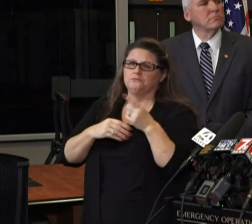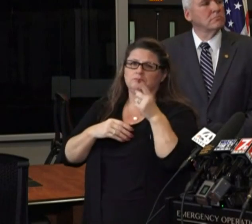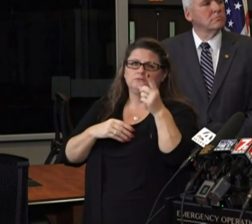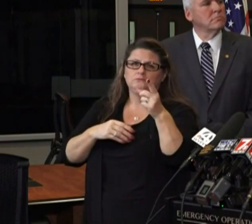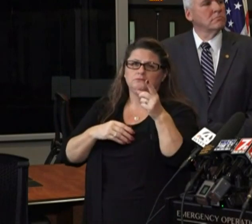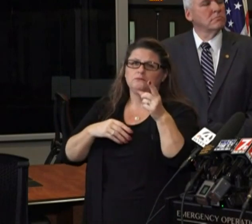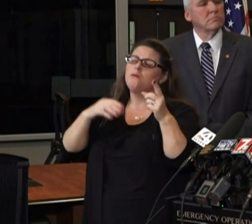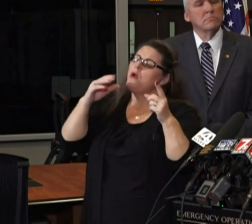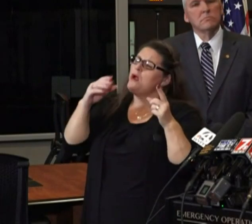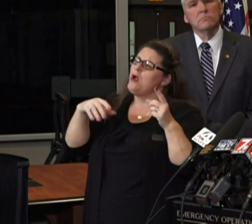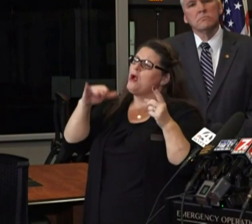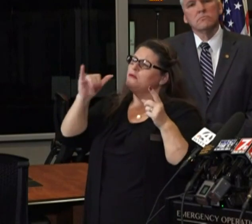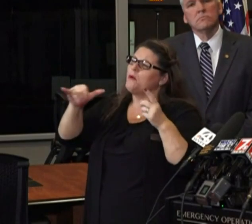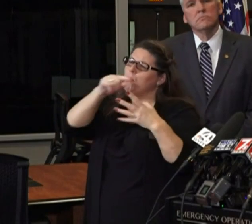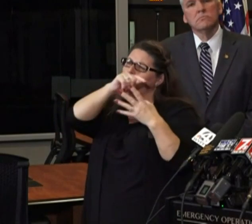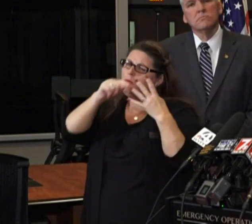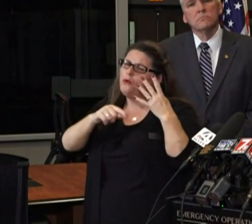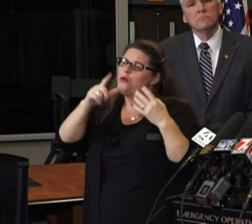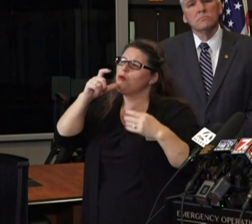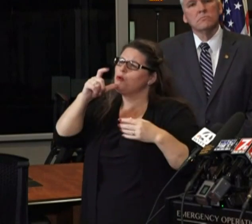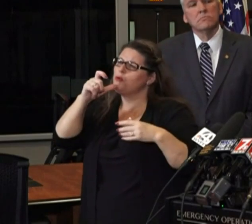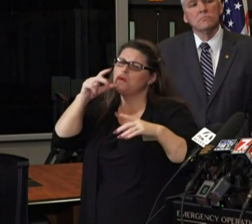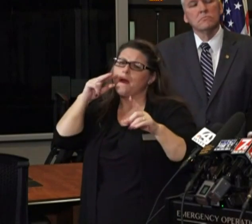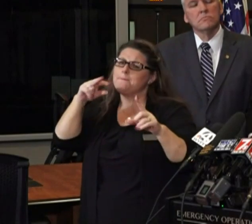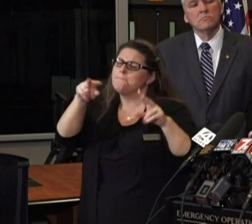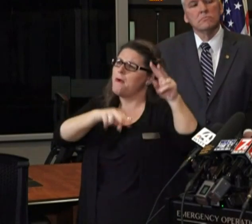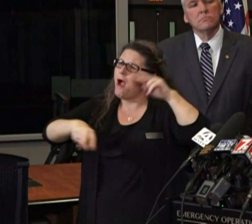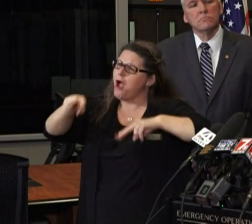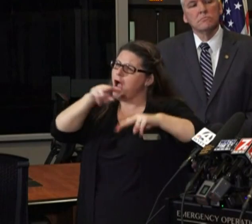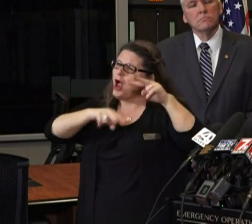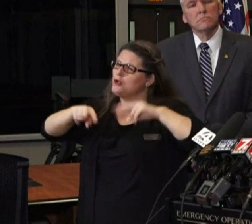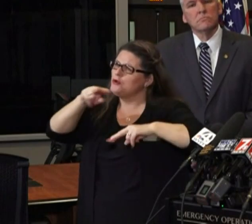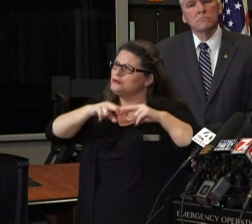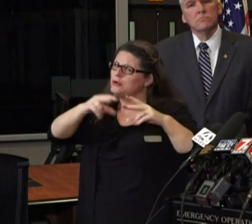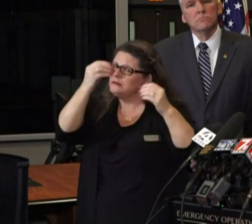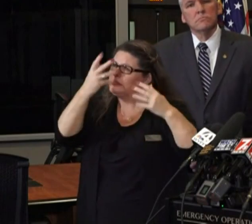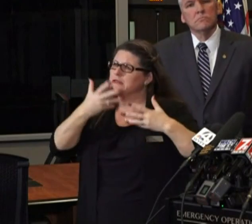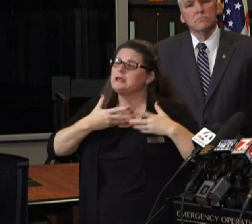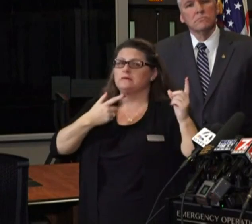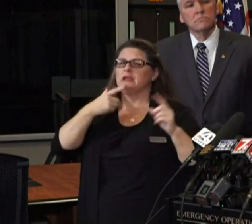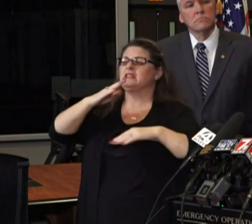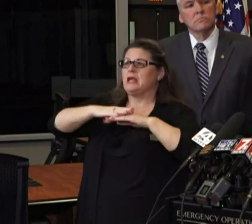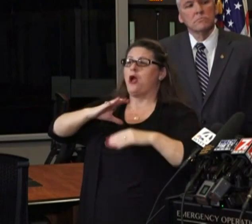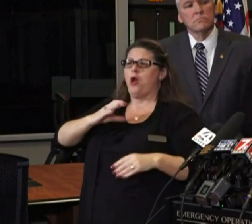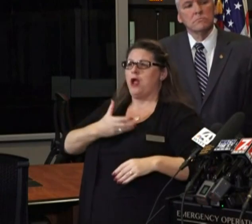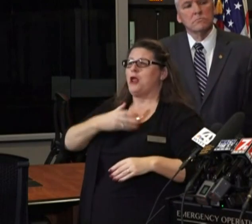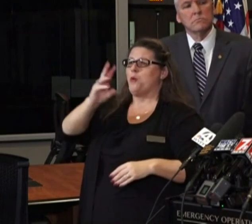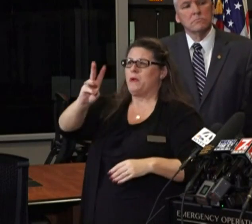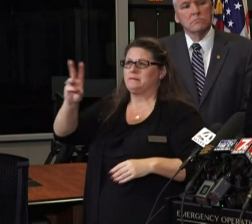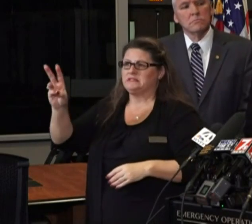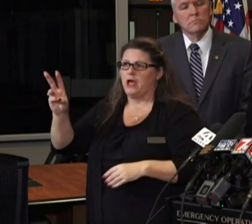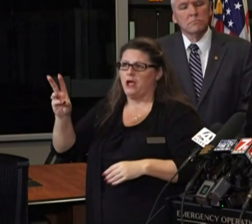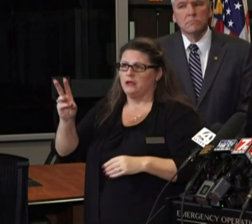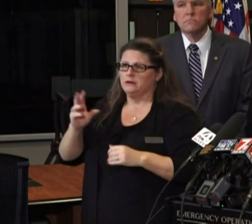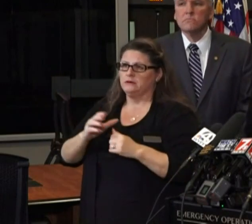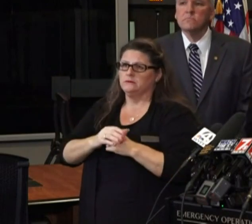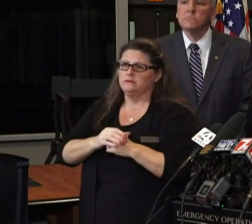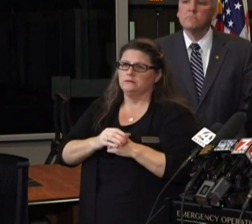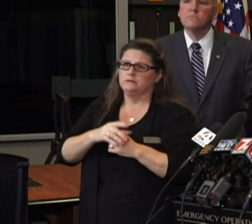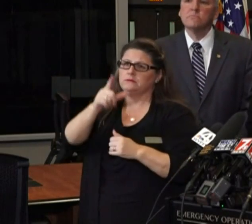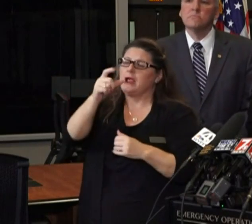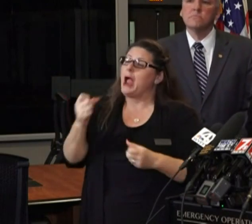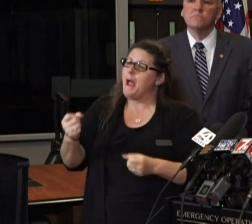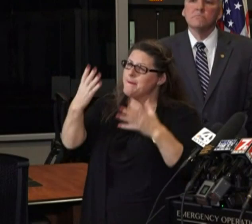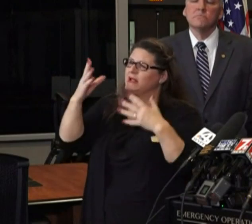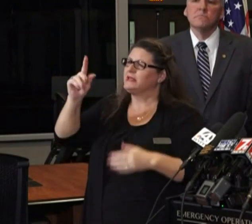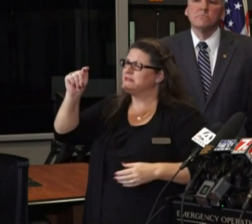are being monitored actively right now? Are people being monitored? Yes, that is posted on our website. And how many test kits do you